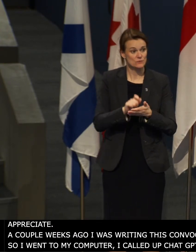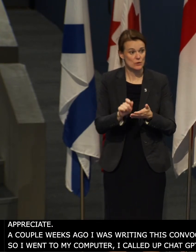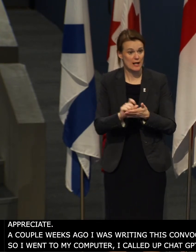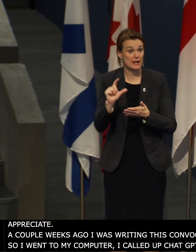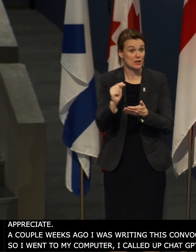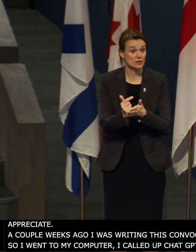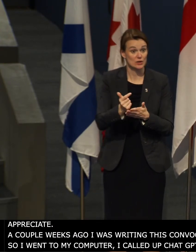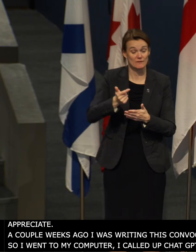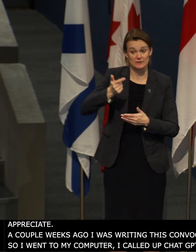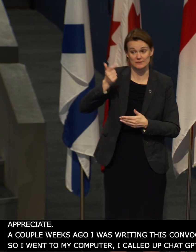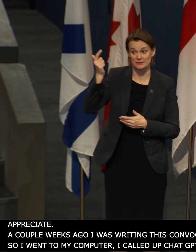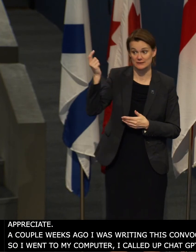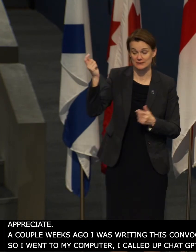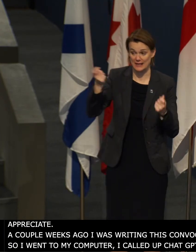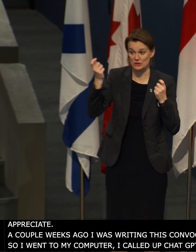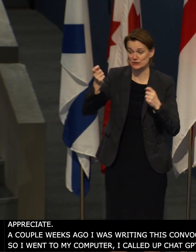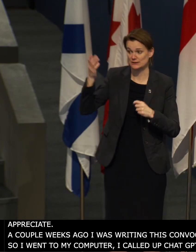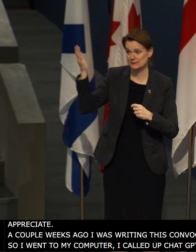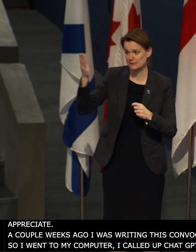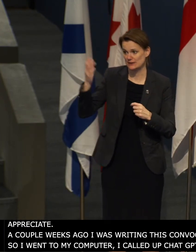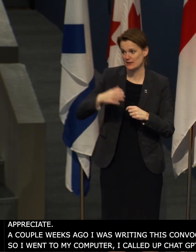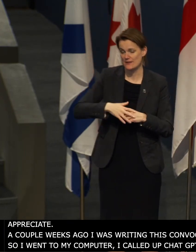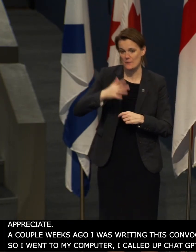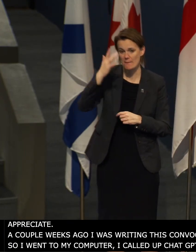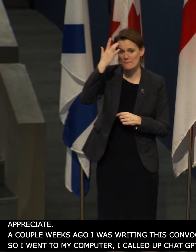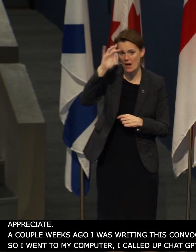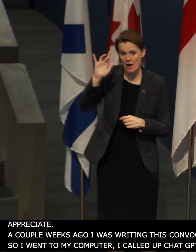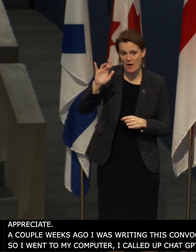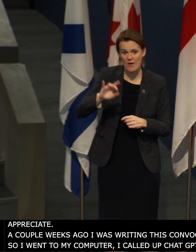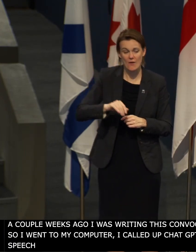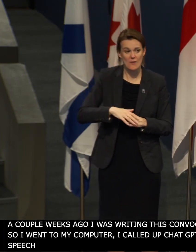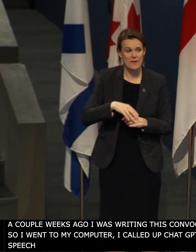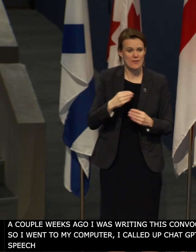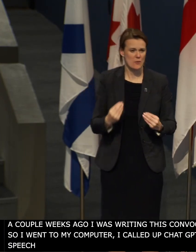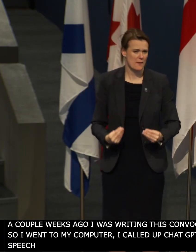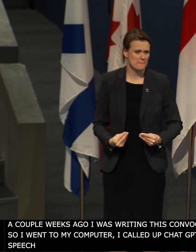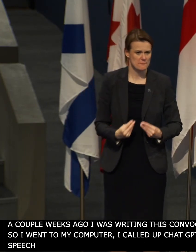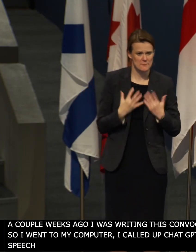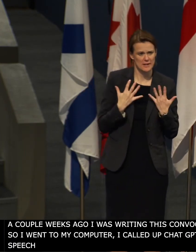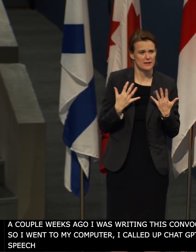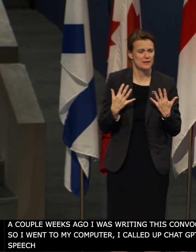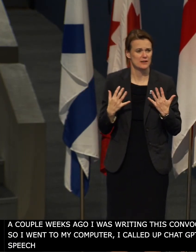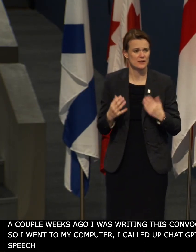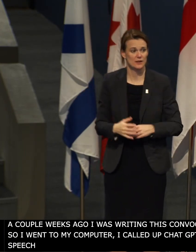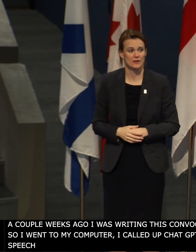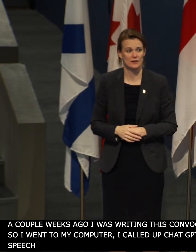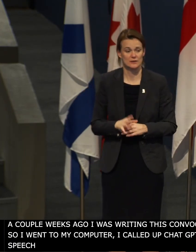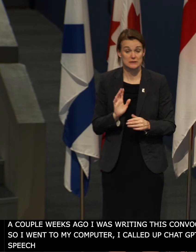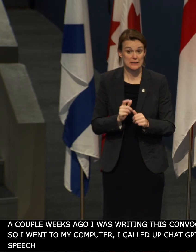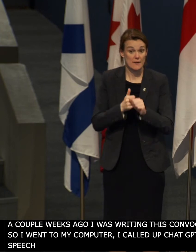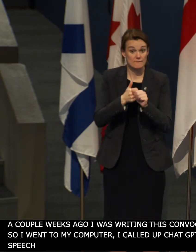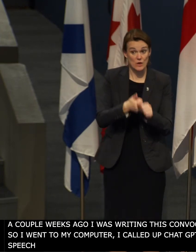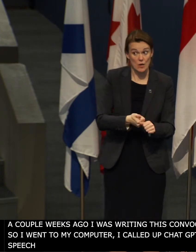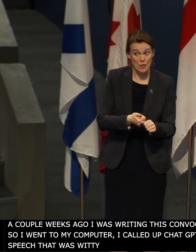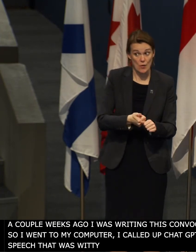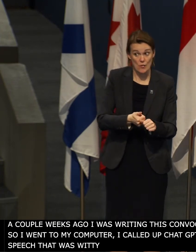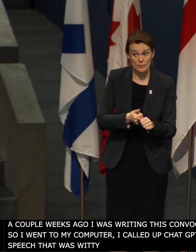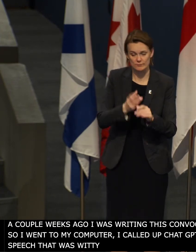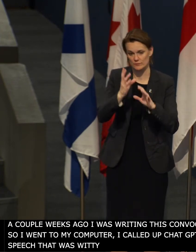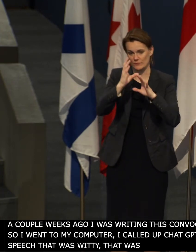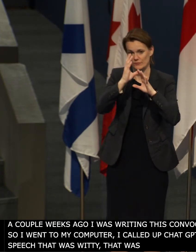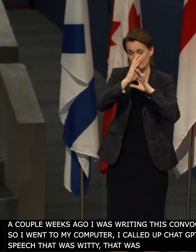speech that was witty, that was inspiring, and that was in the manner of former